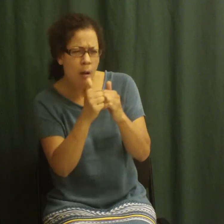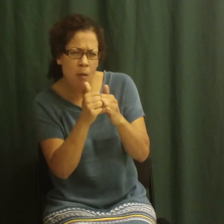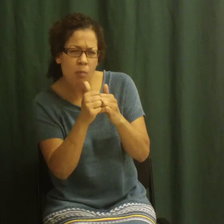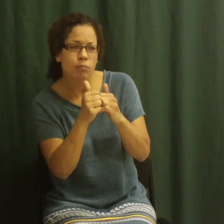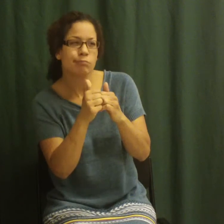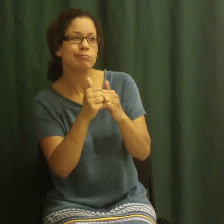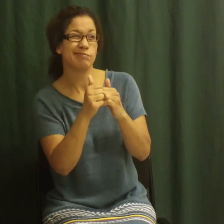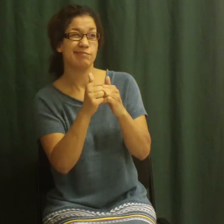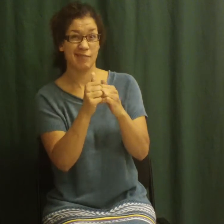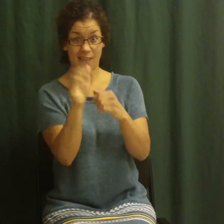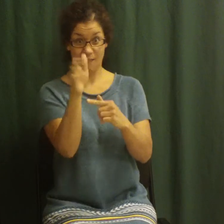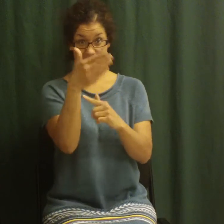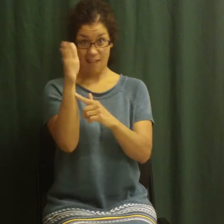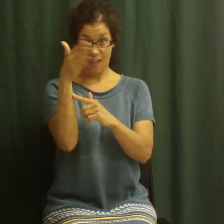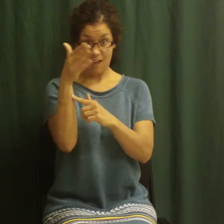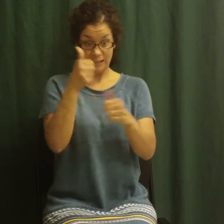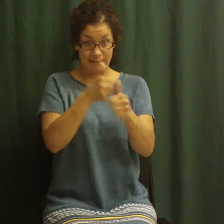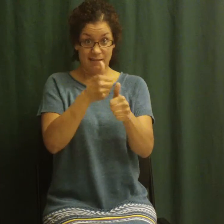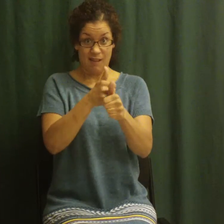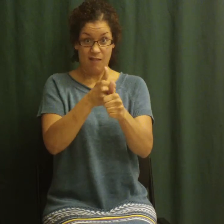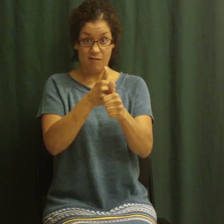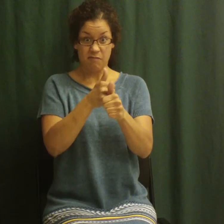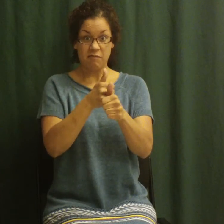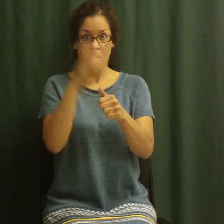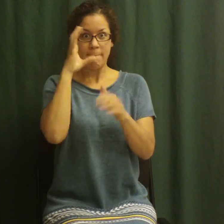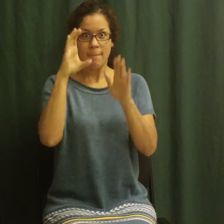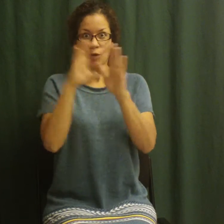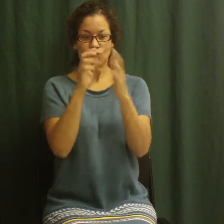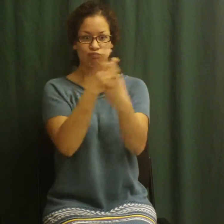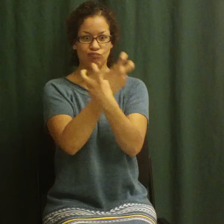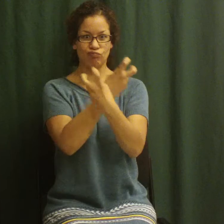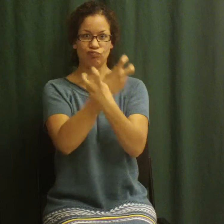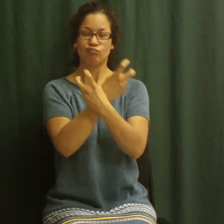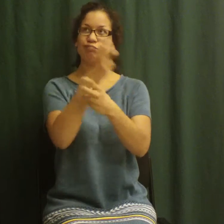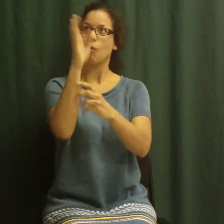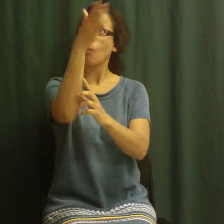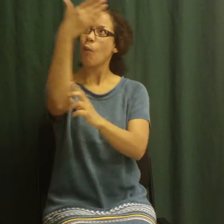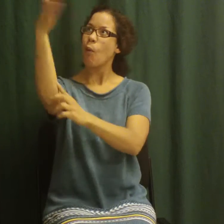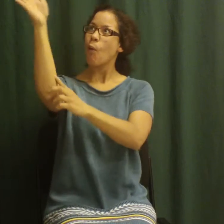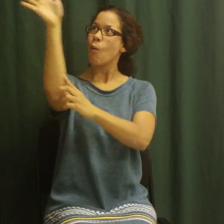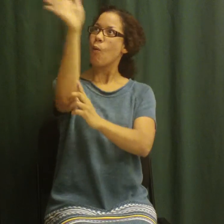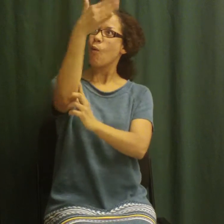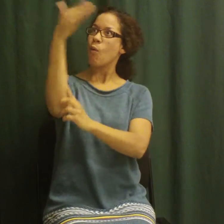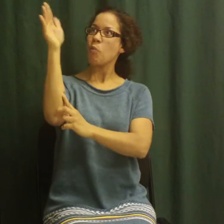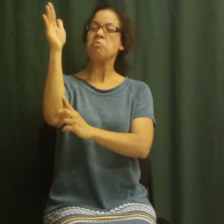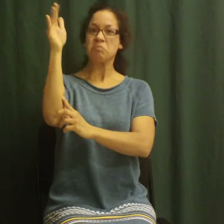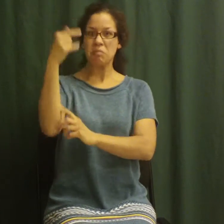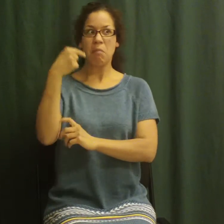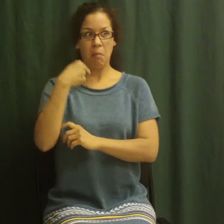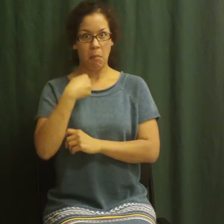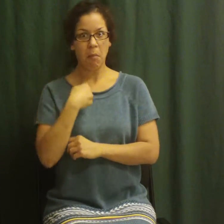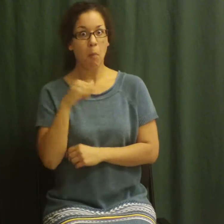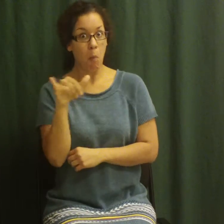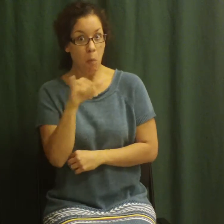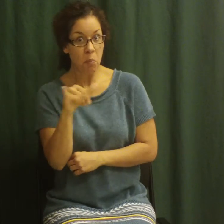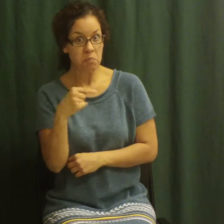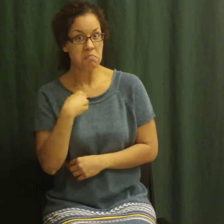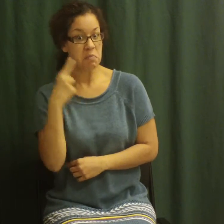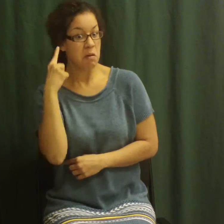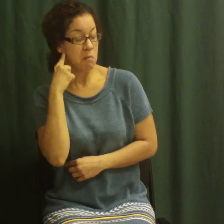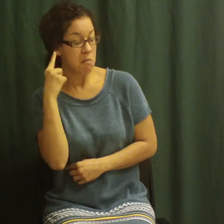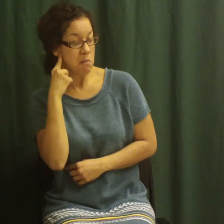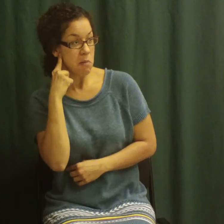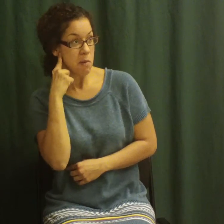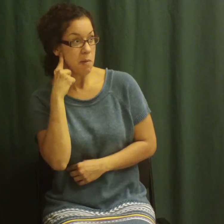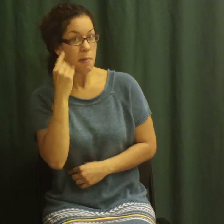and crossbones on it, and because I could hear the pirates singing, "Hey